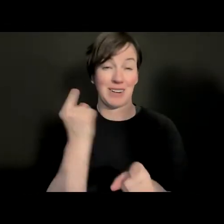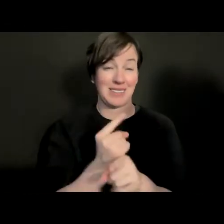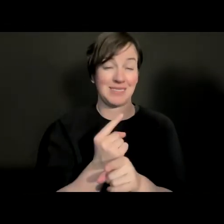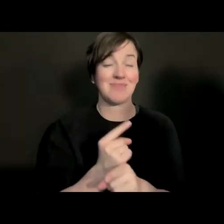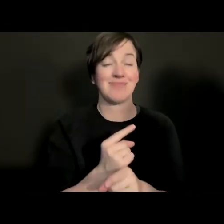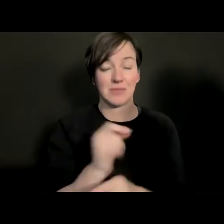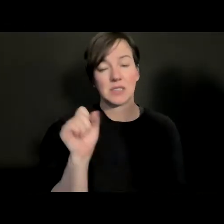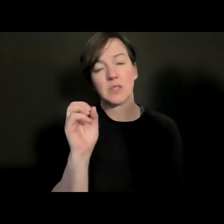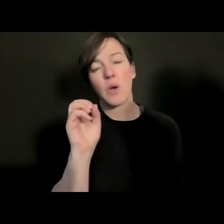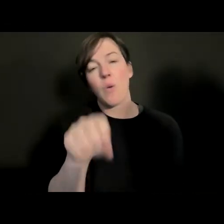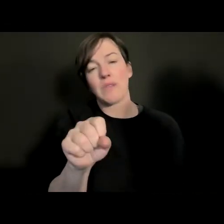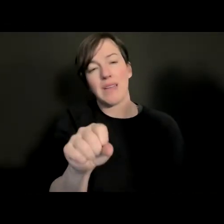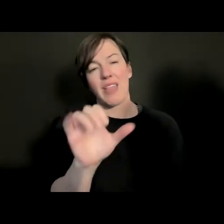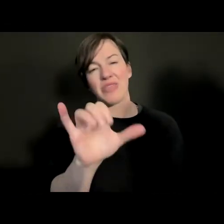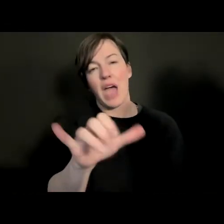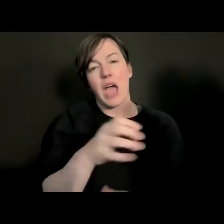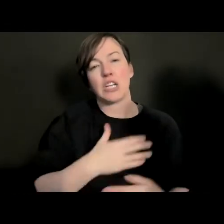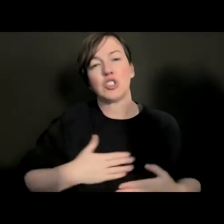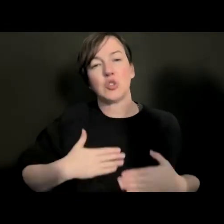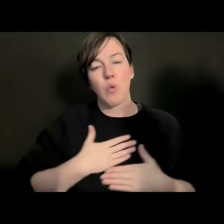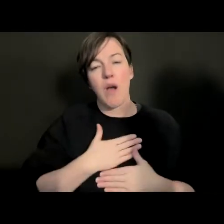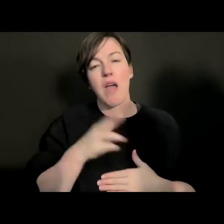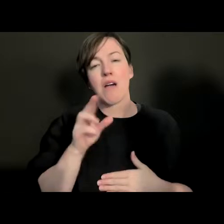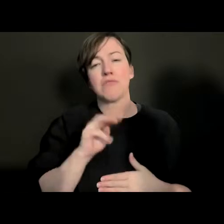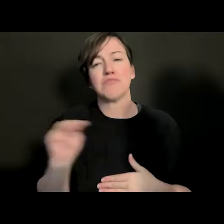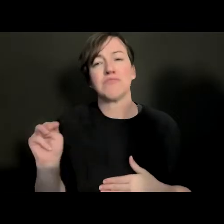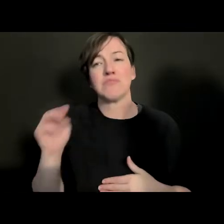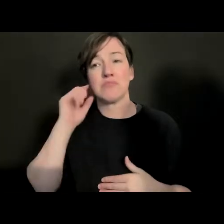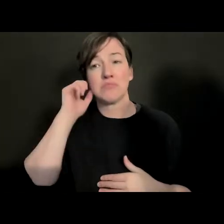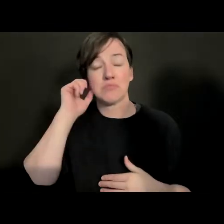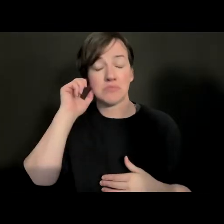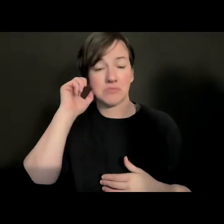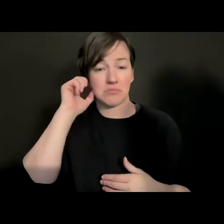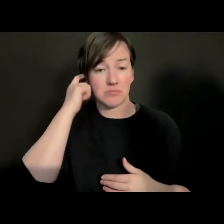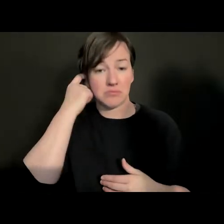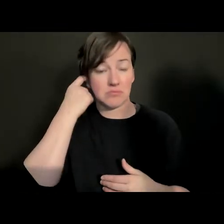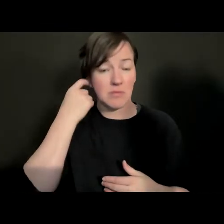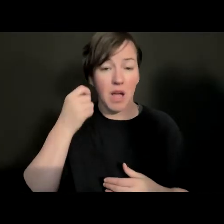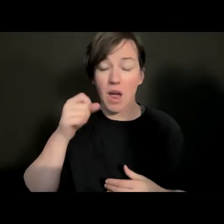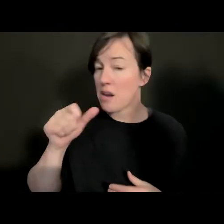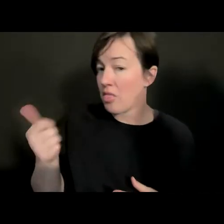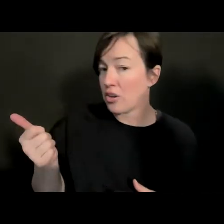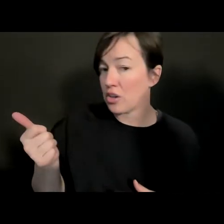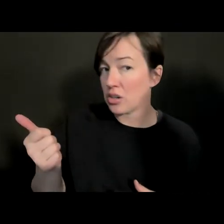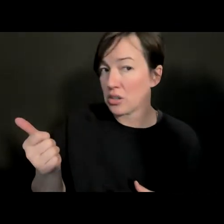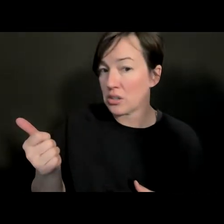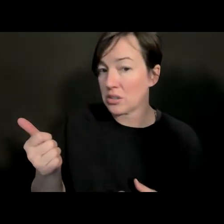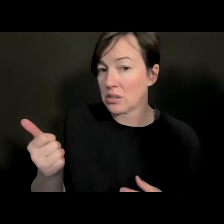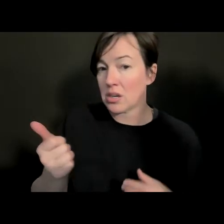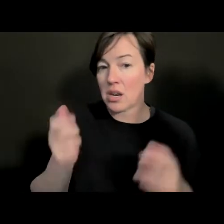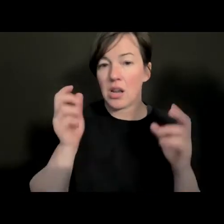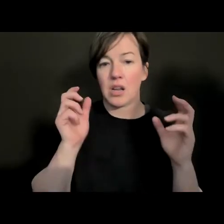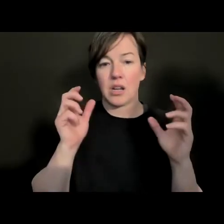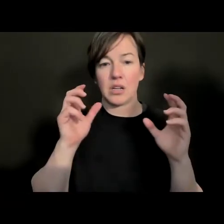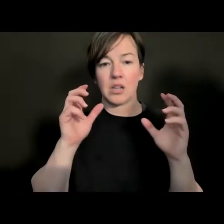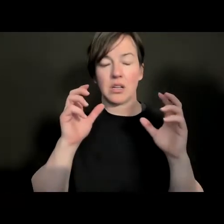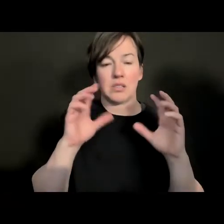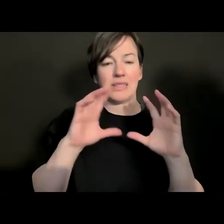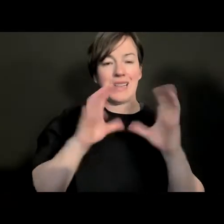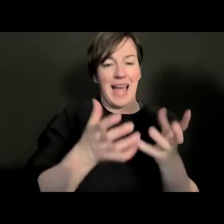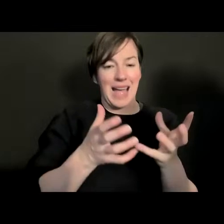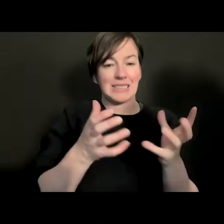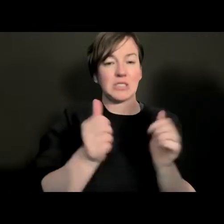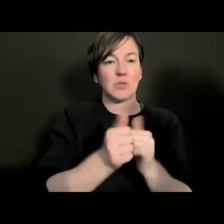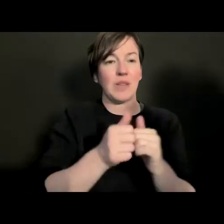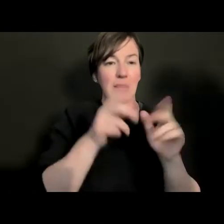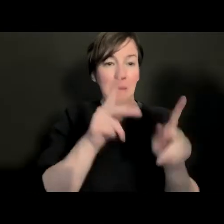so, yeah, that's what I did enjoy about that. There was another class that I with someone that's sitting